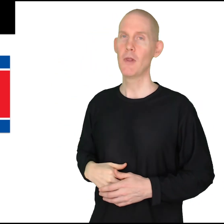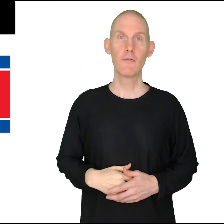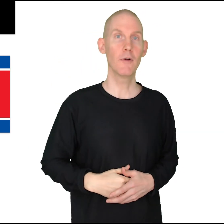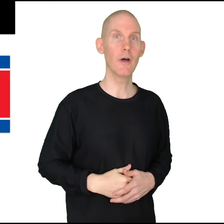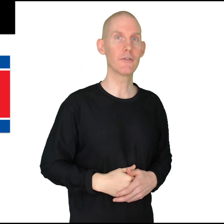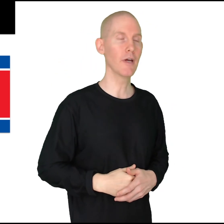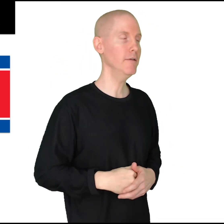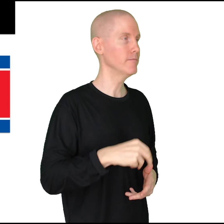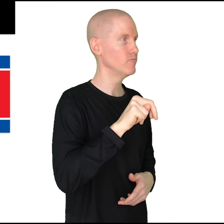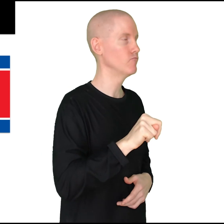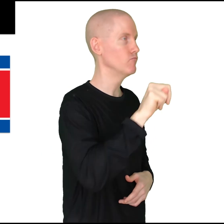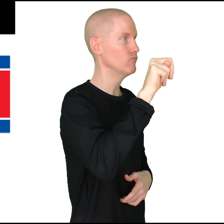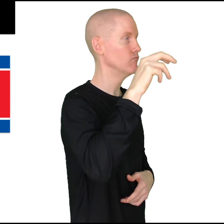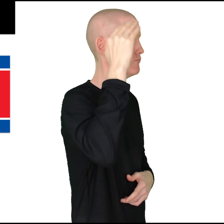From the other side.